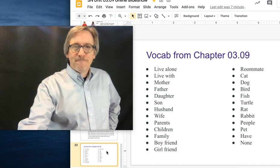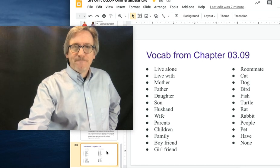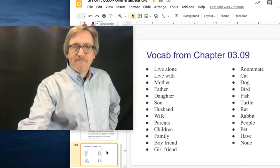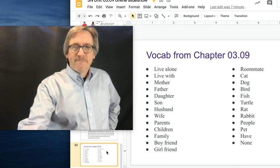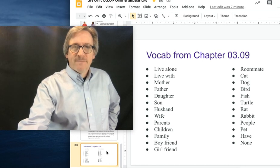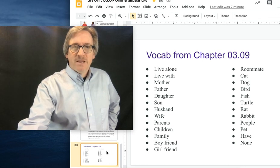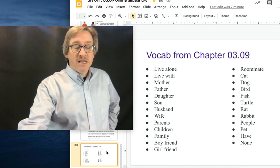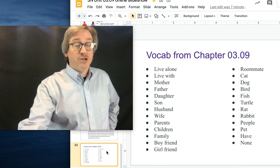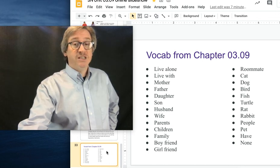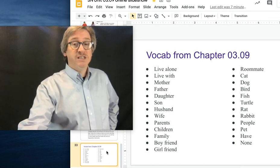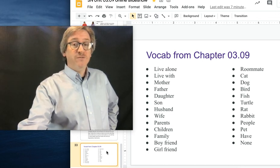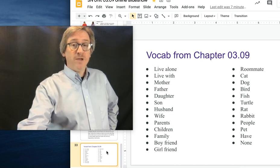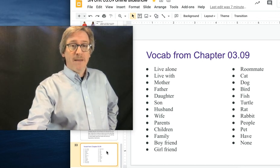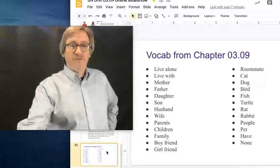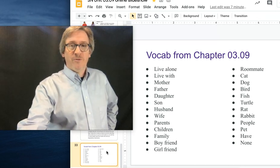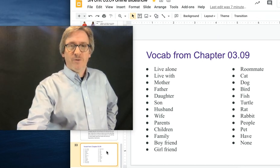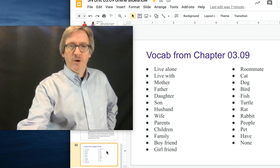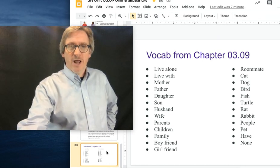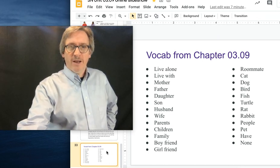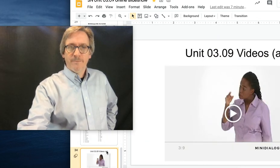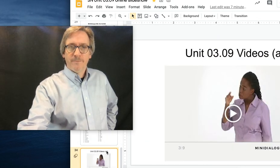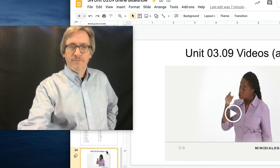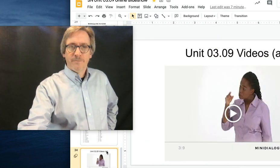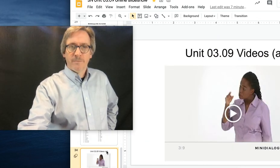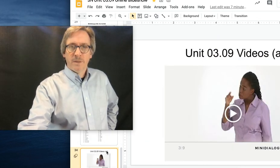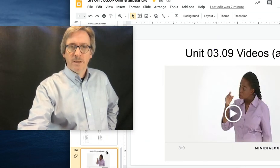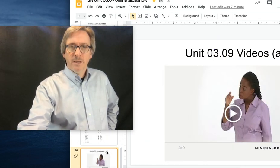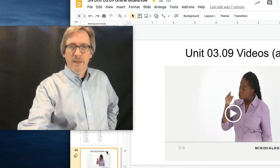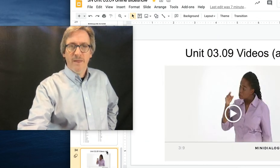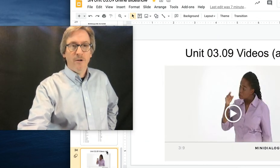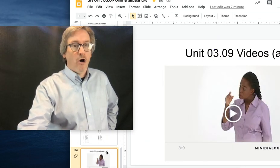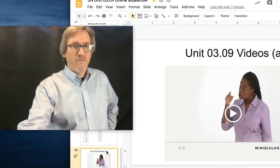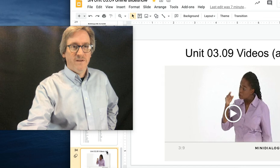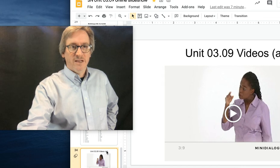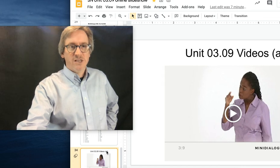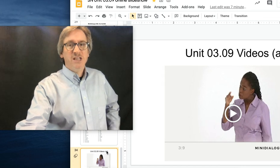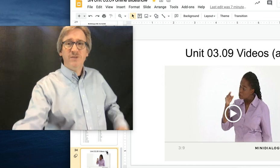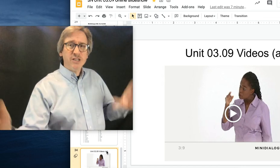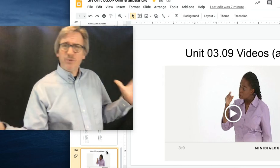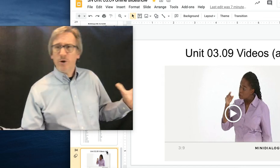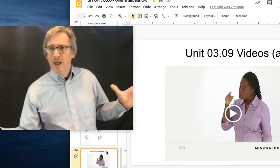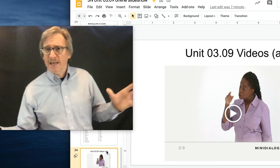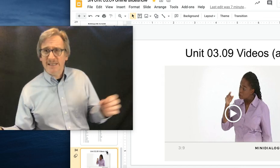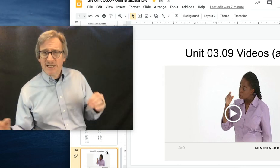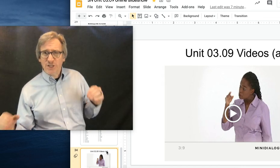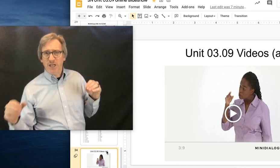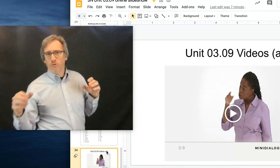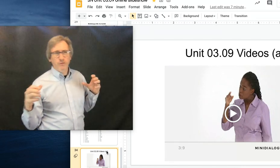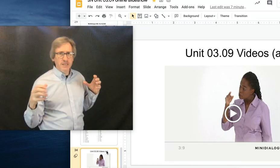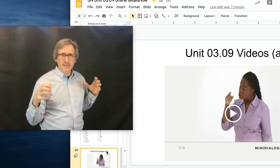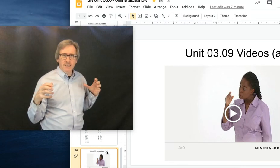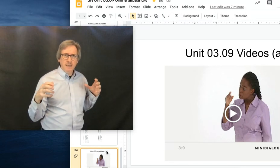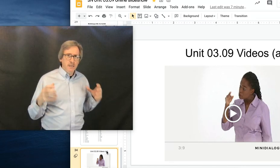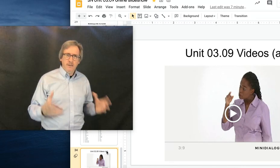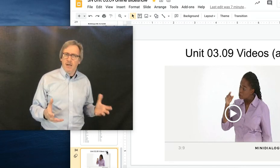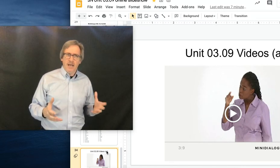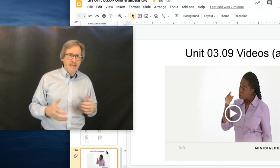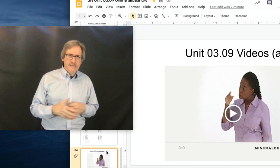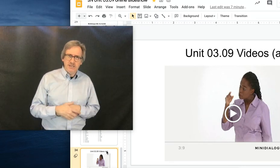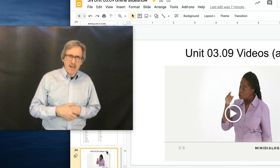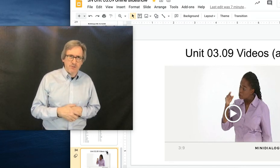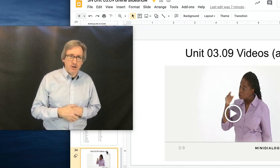And so this is the vocab from 309, and then all videos. So that's 309. It's actually a really